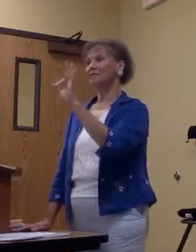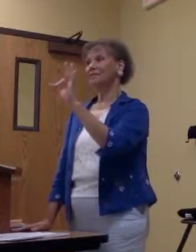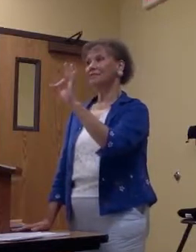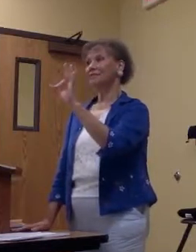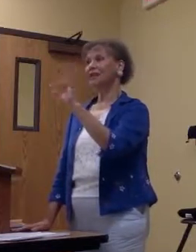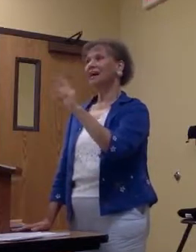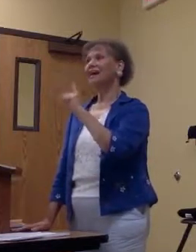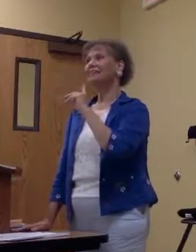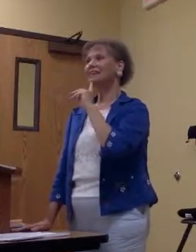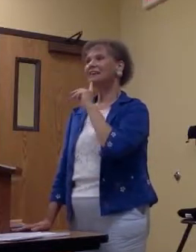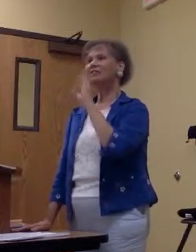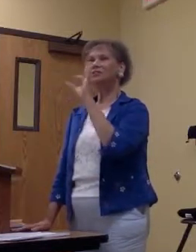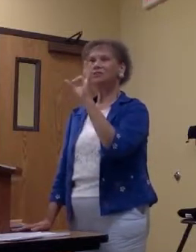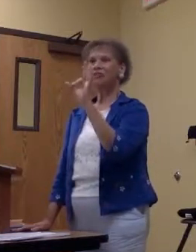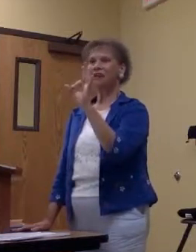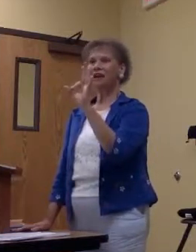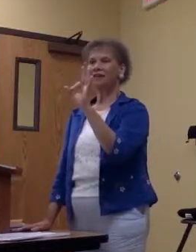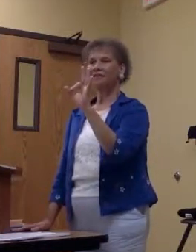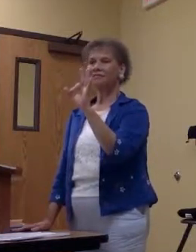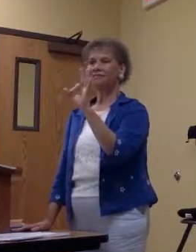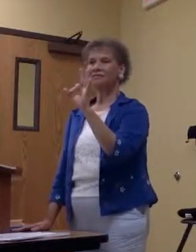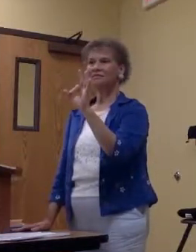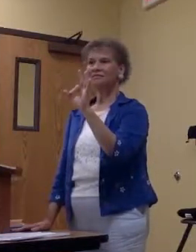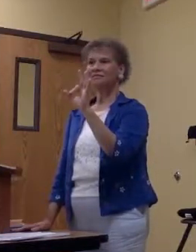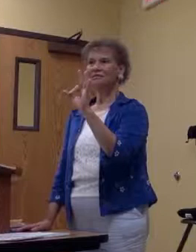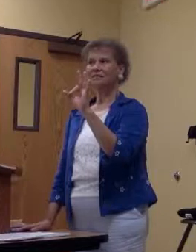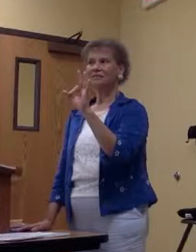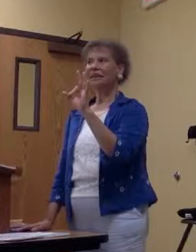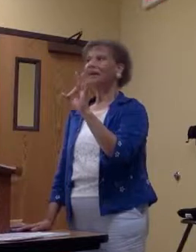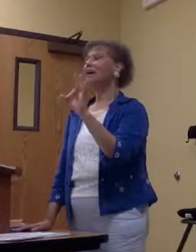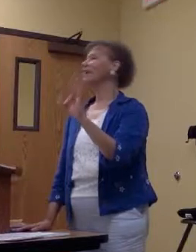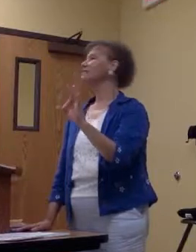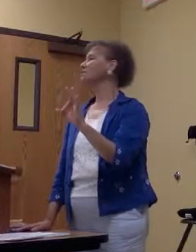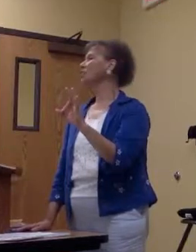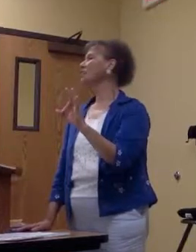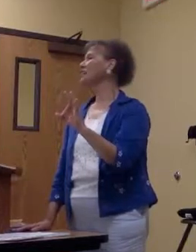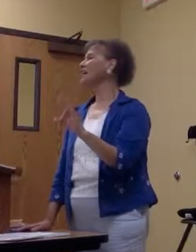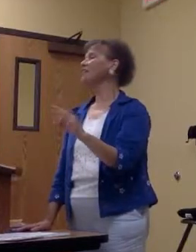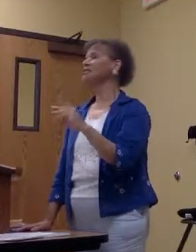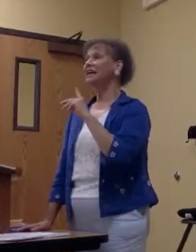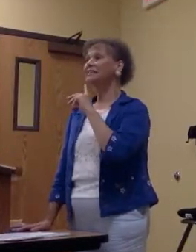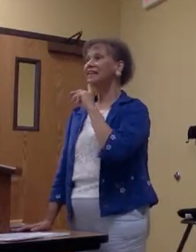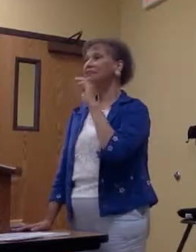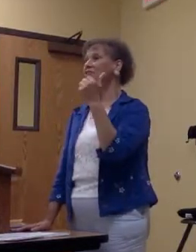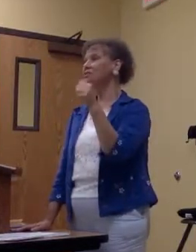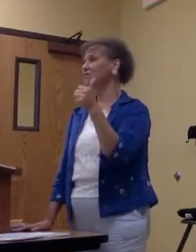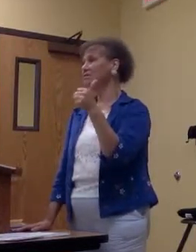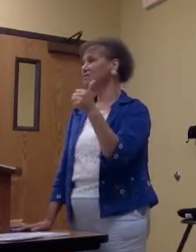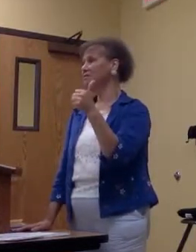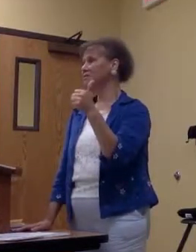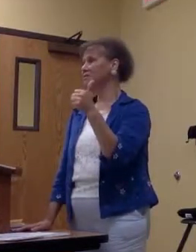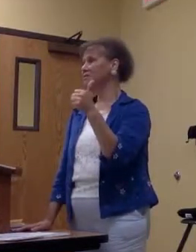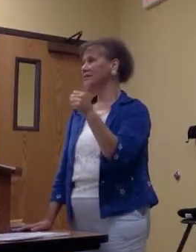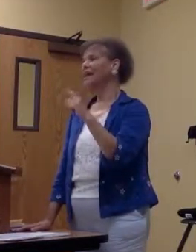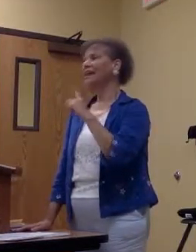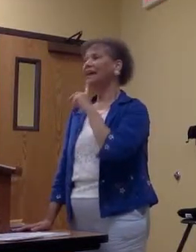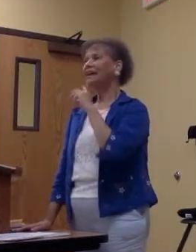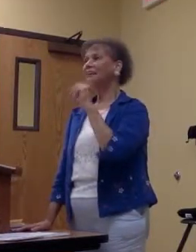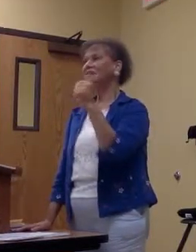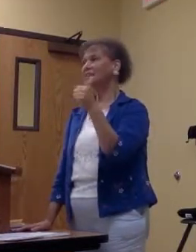to the 9. And so with the others, I touch age 10,